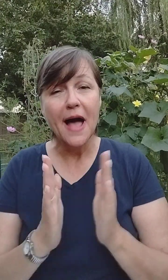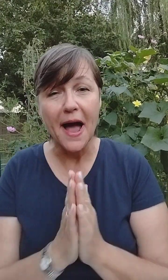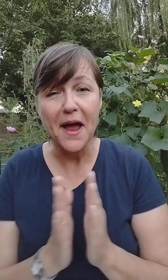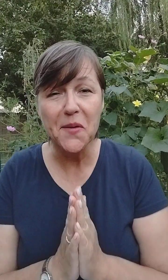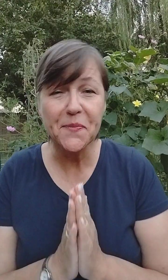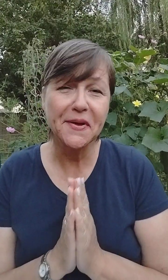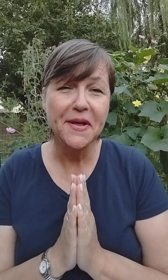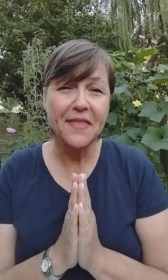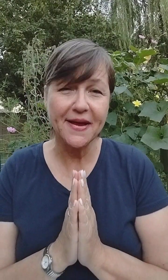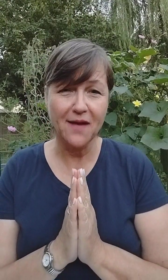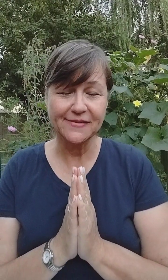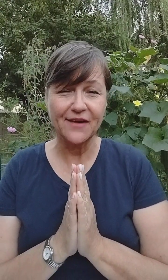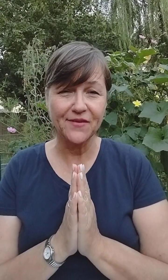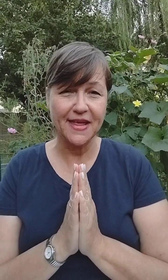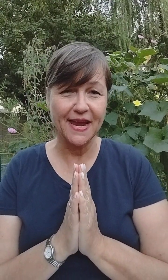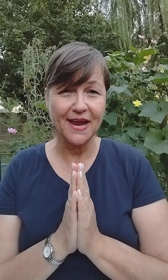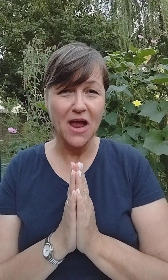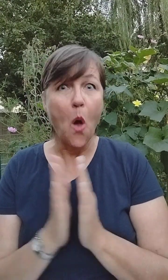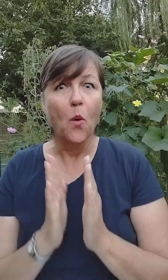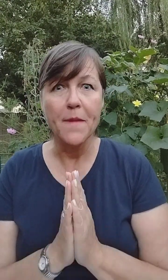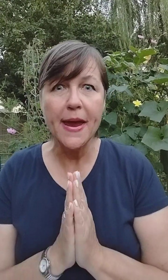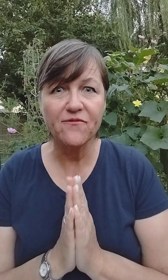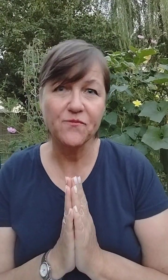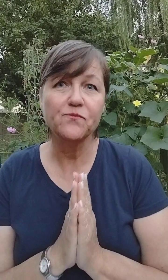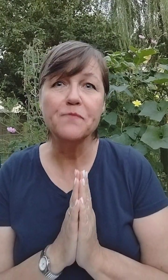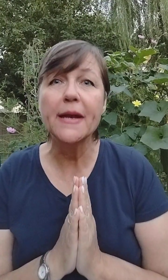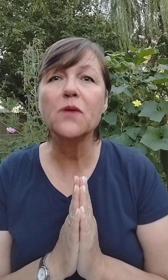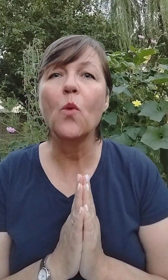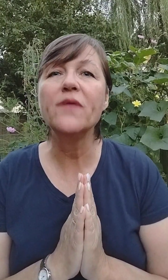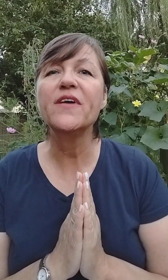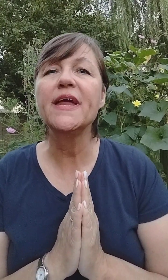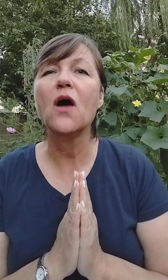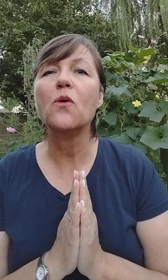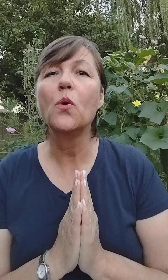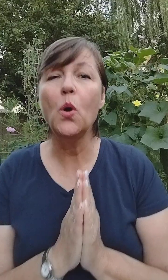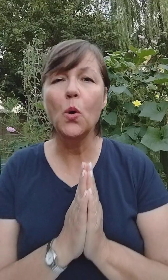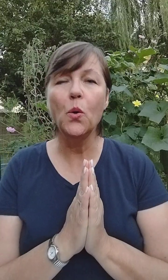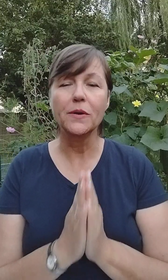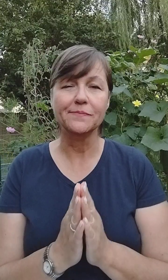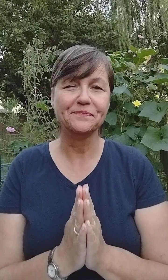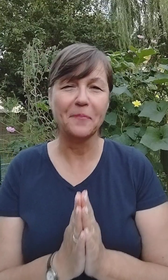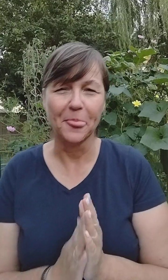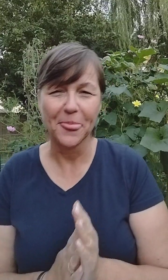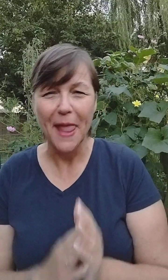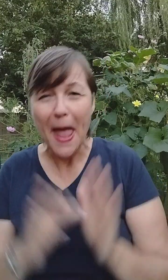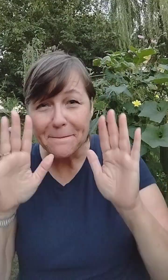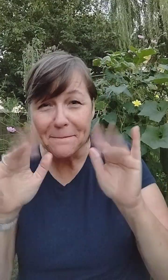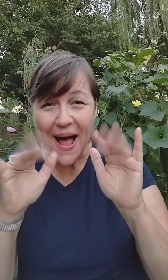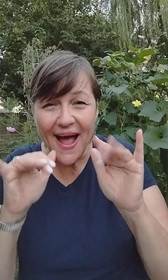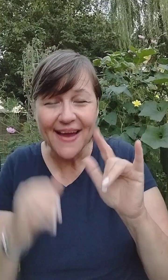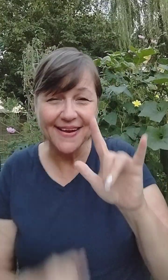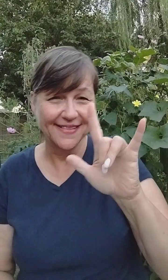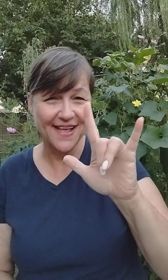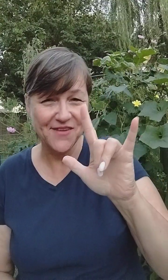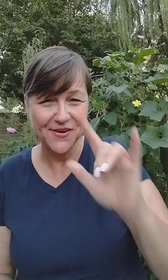hope that covers everything. We may have made it in one video. Woohoo! Bye. Love you.